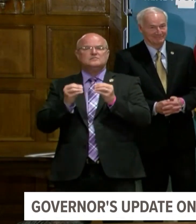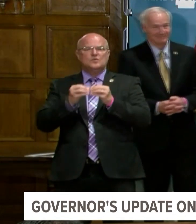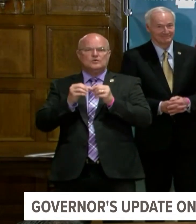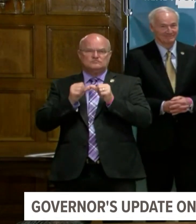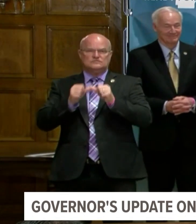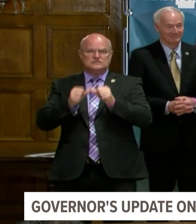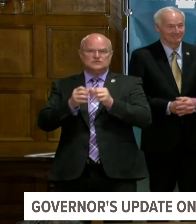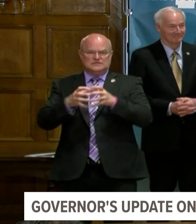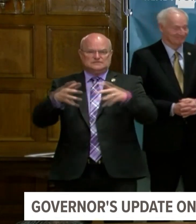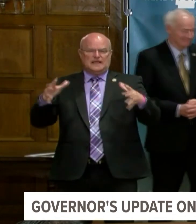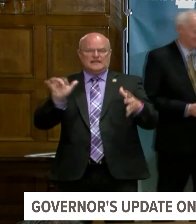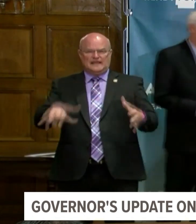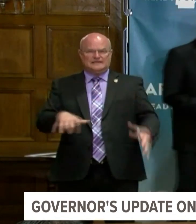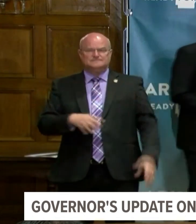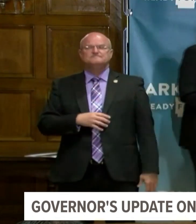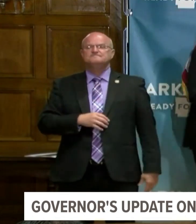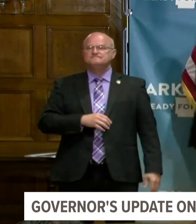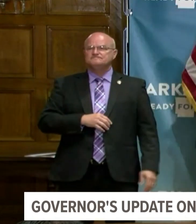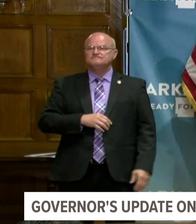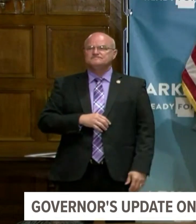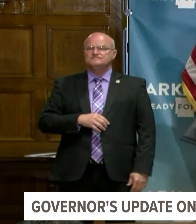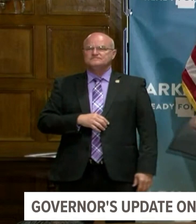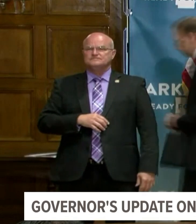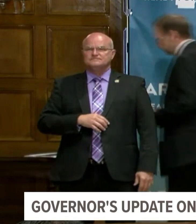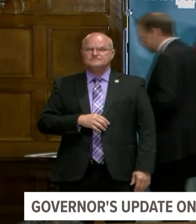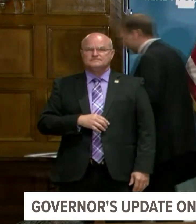and continue to expand.